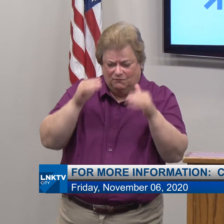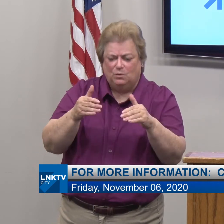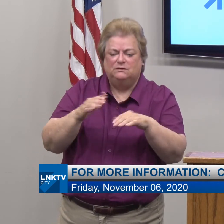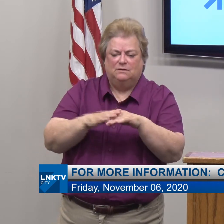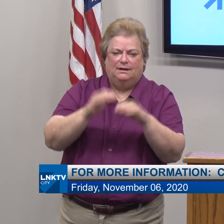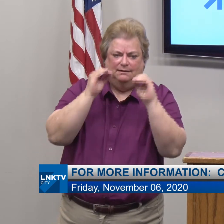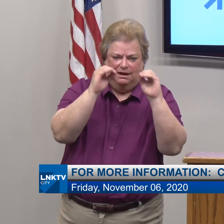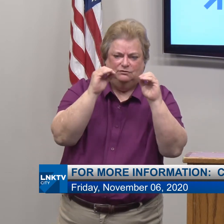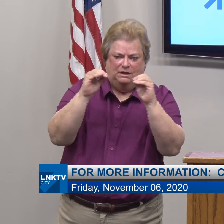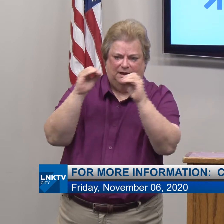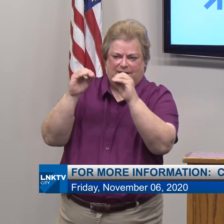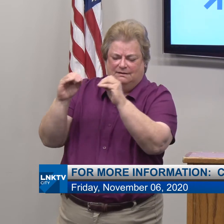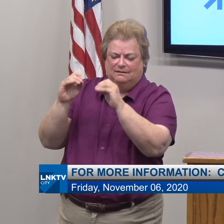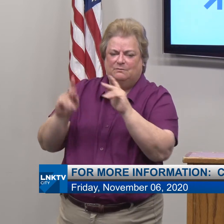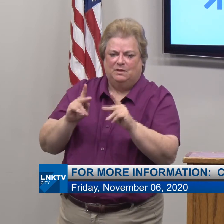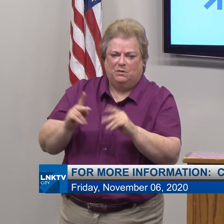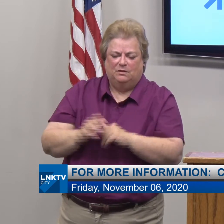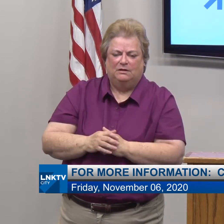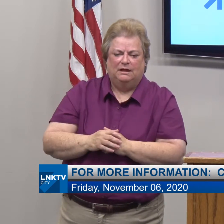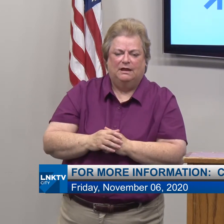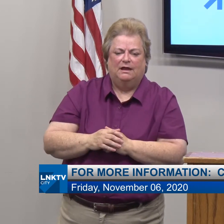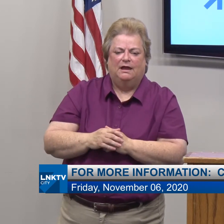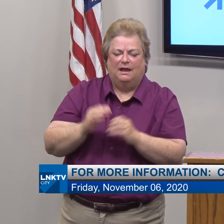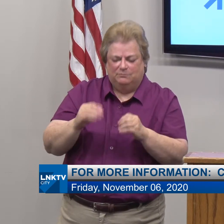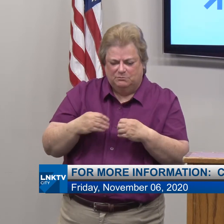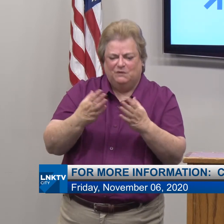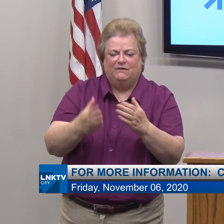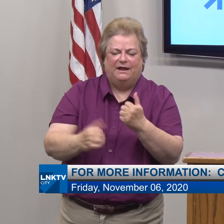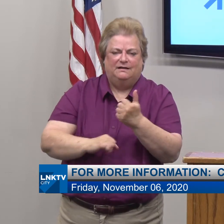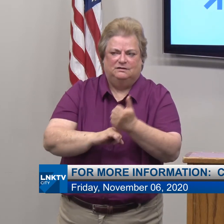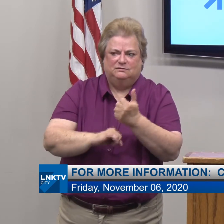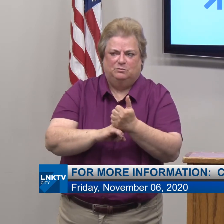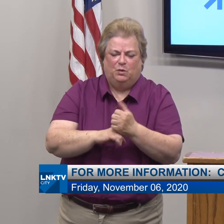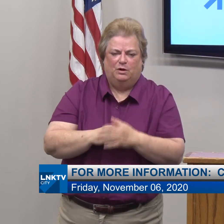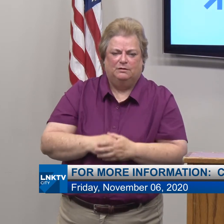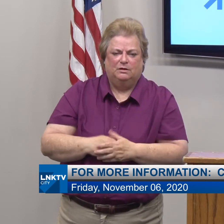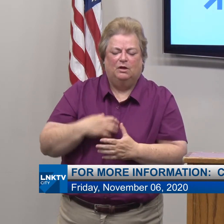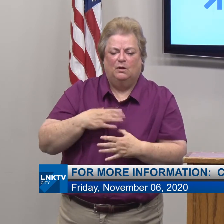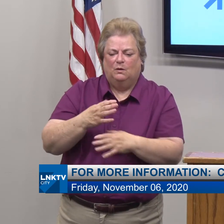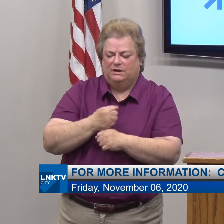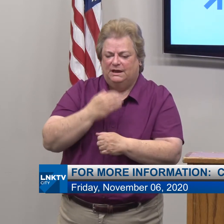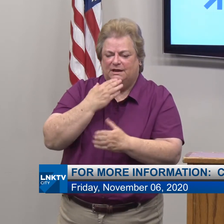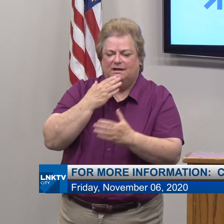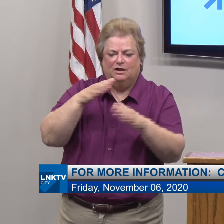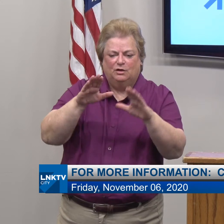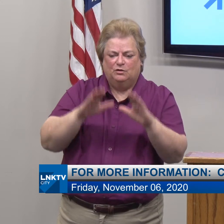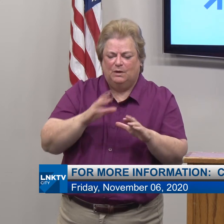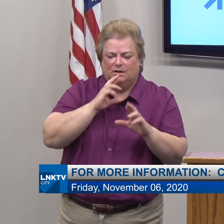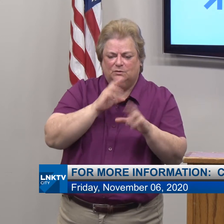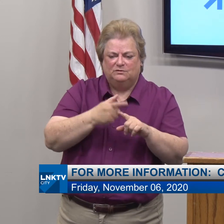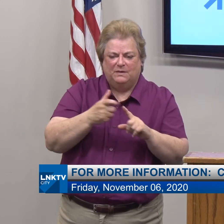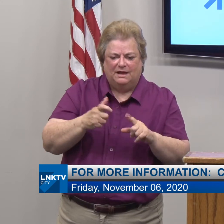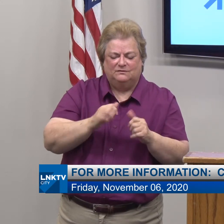education and working and providing that support. We're getting a great response from the sports